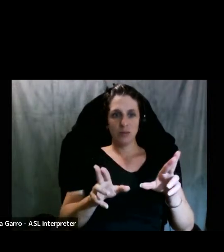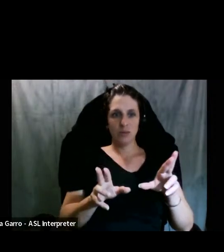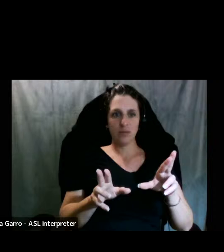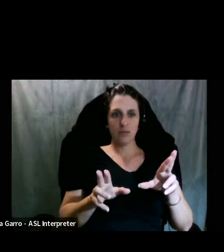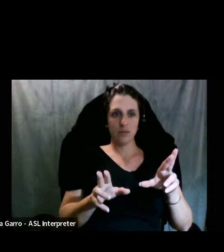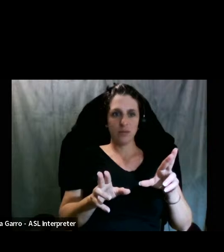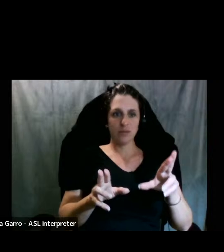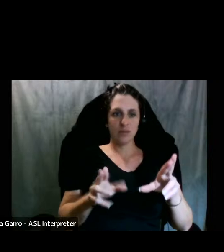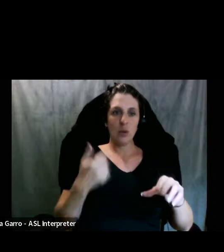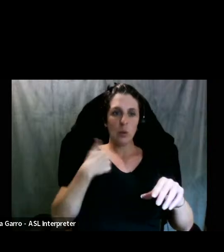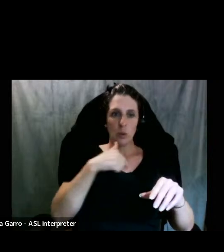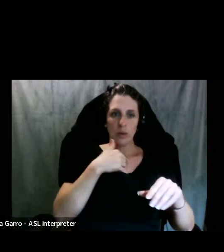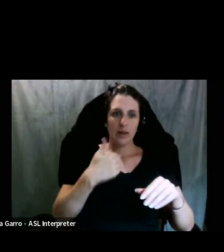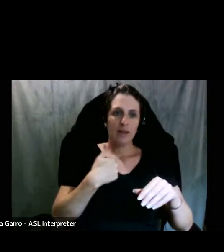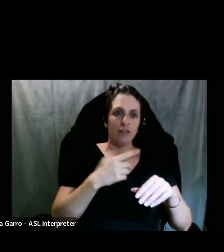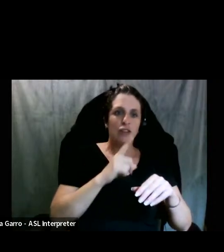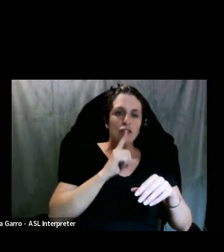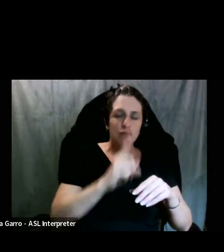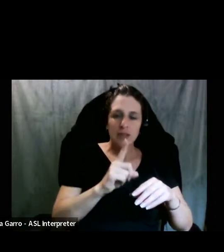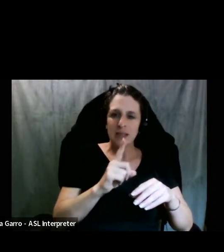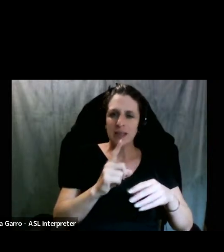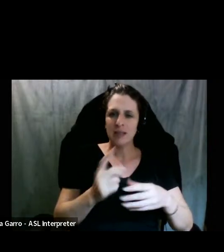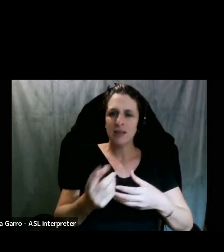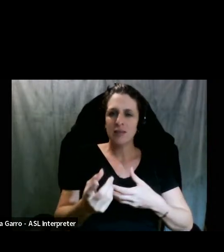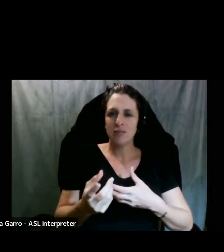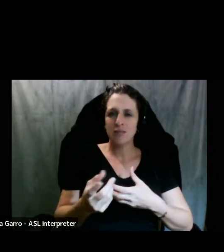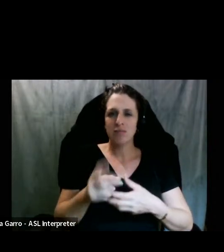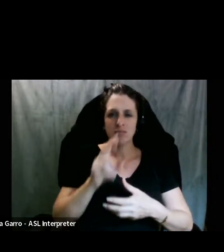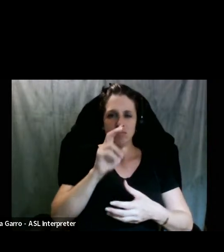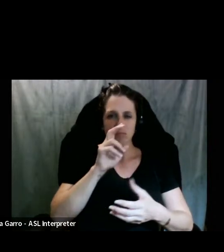really engaging content,